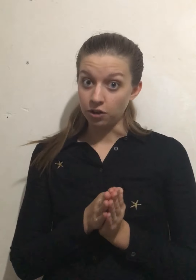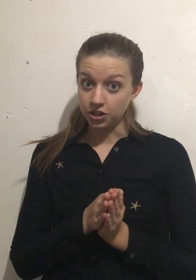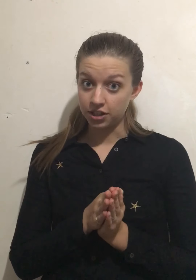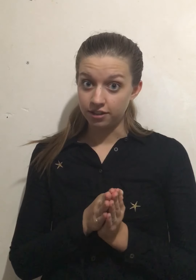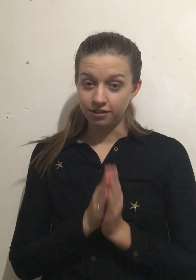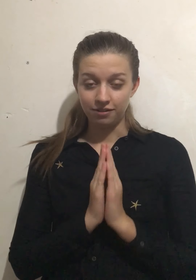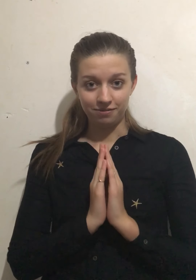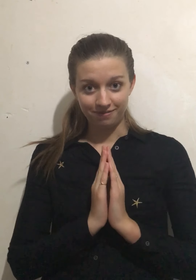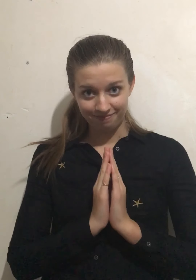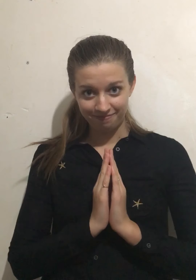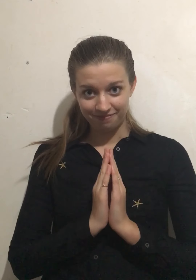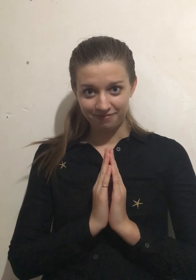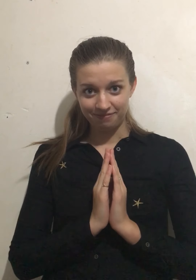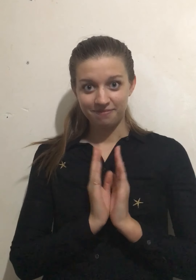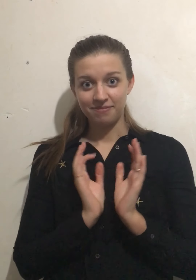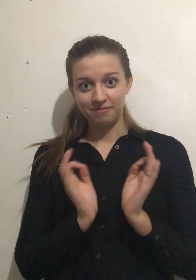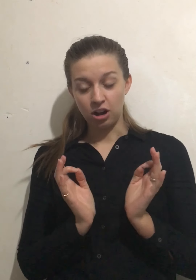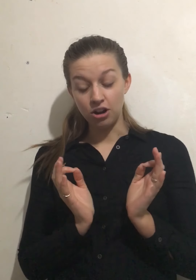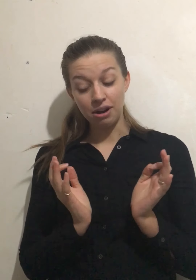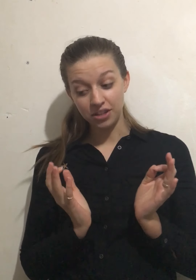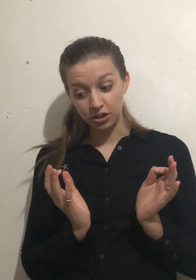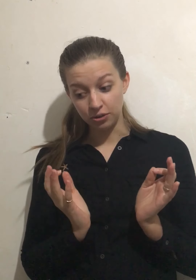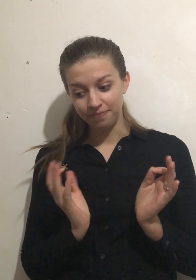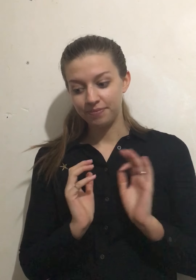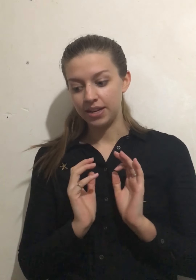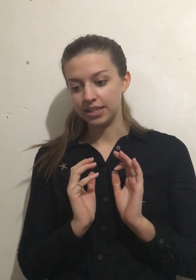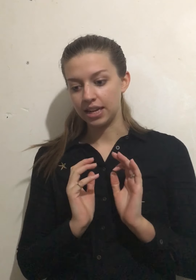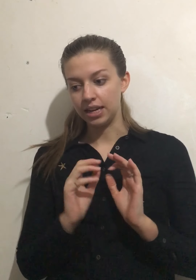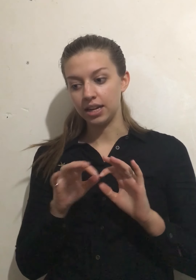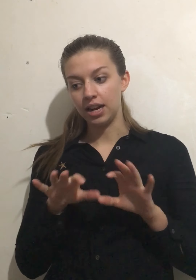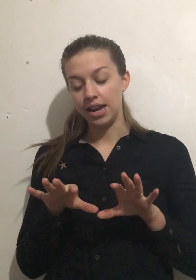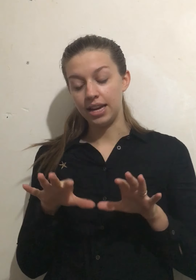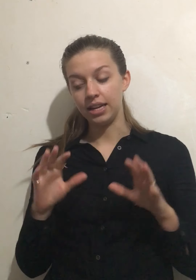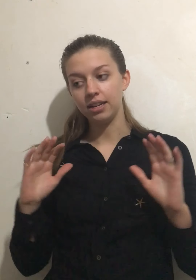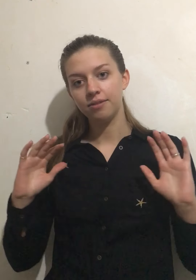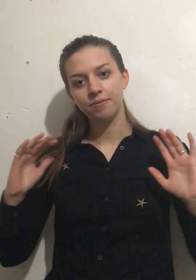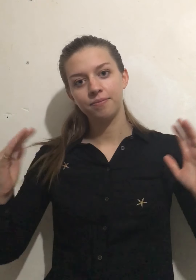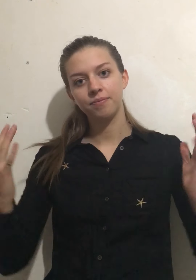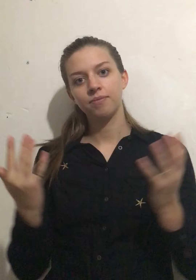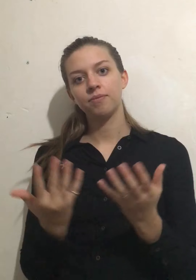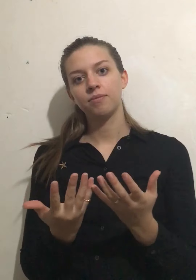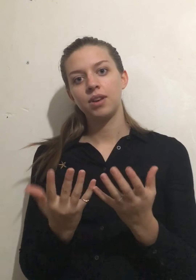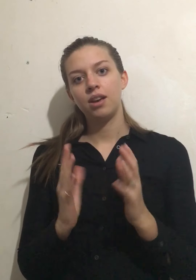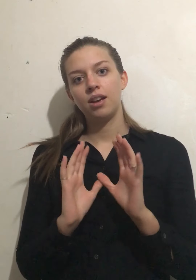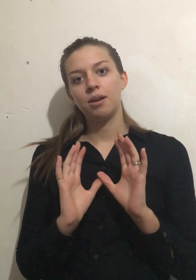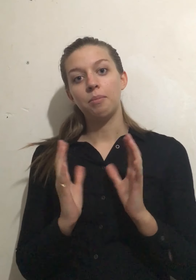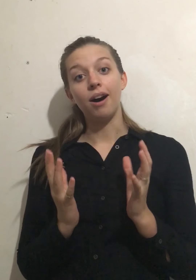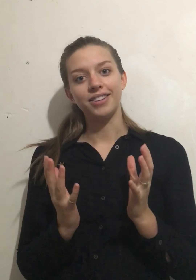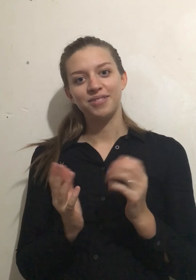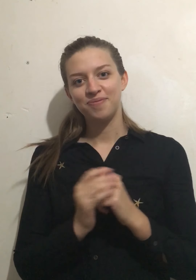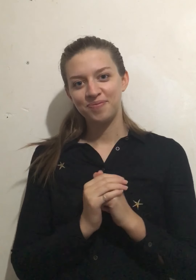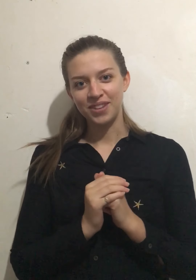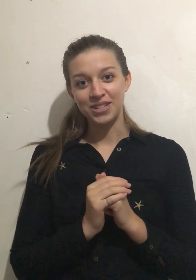First, all you have to do is get a pot, a